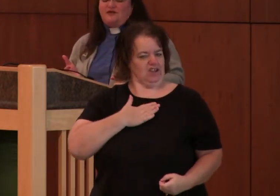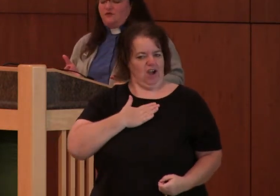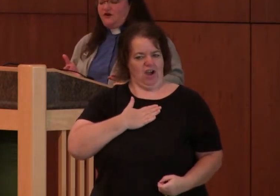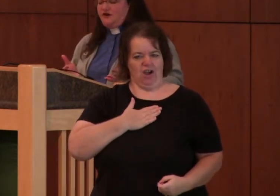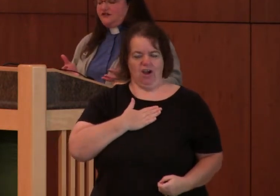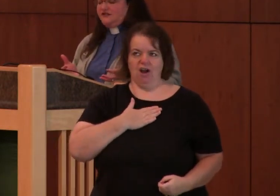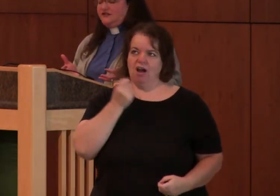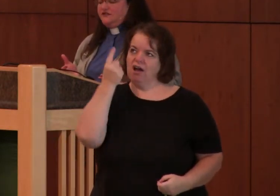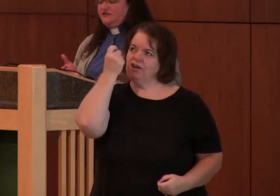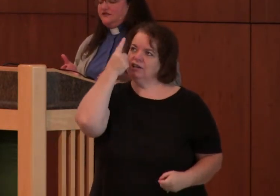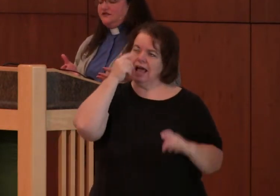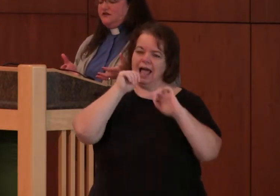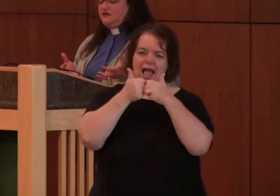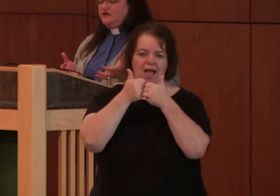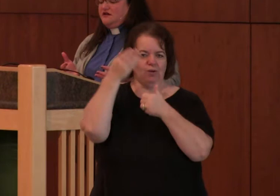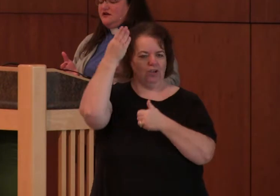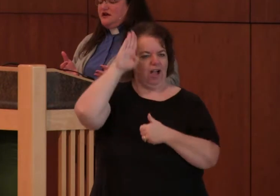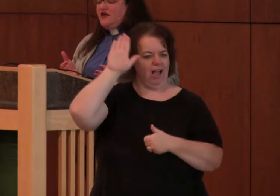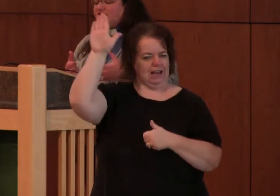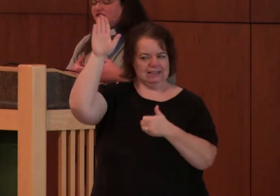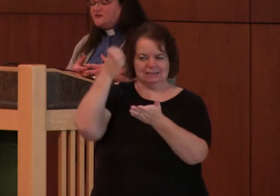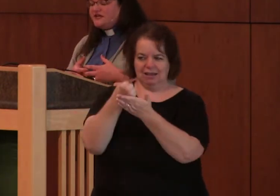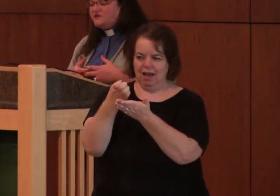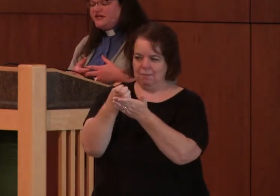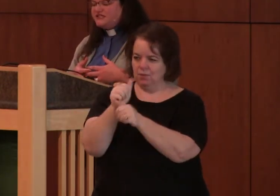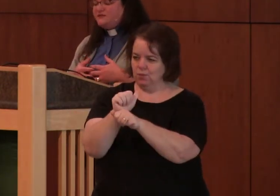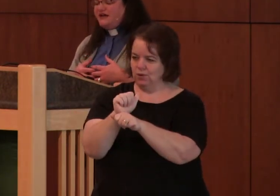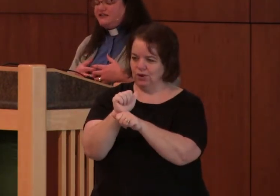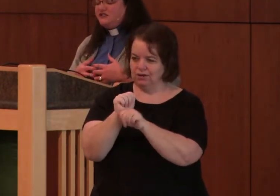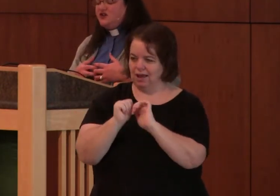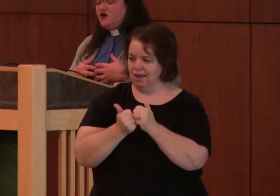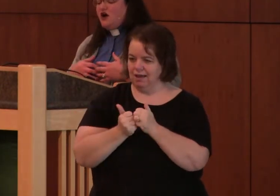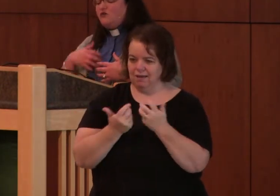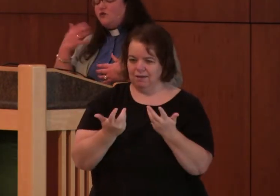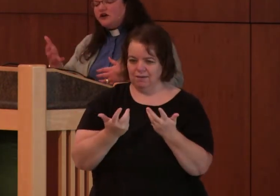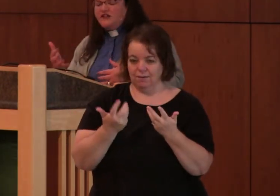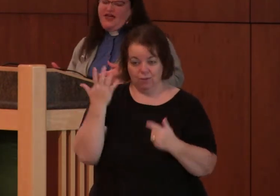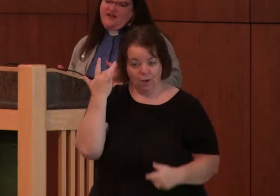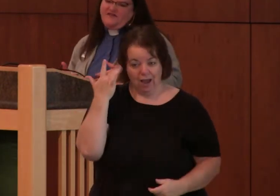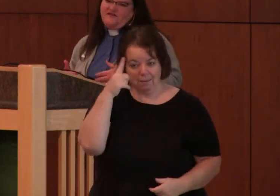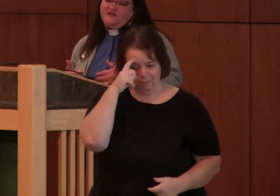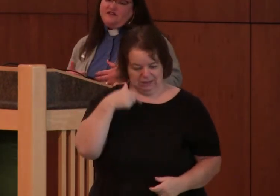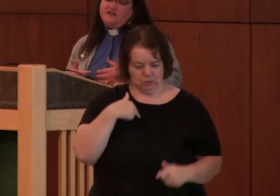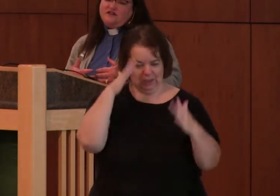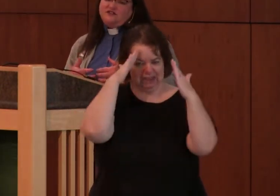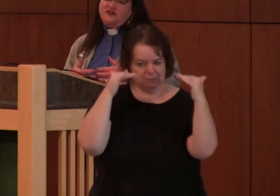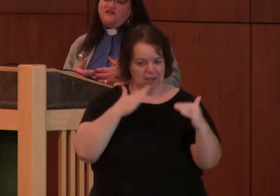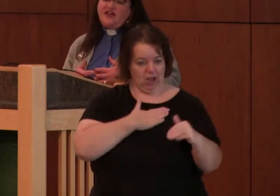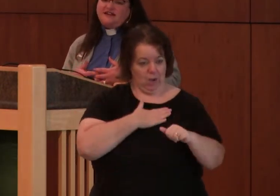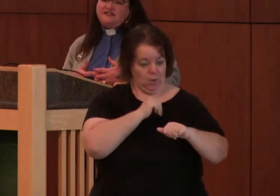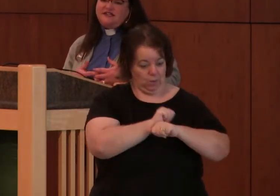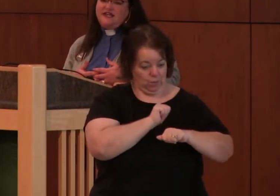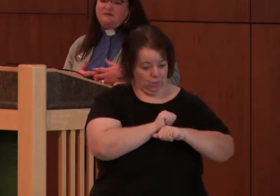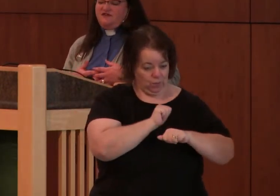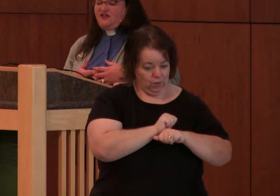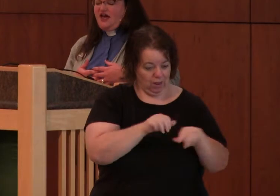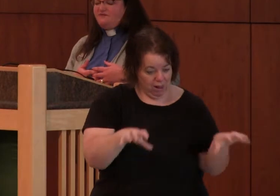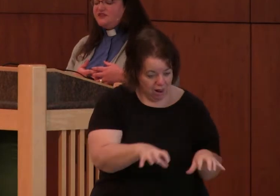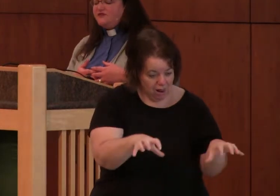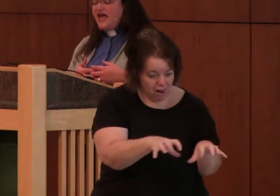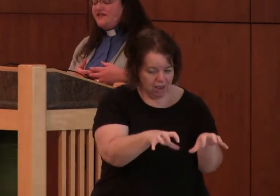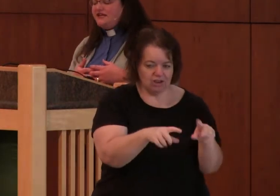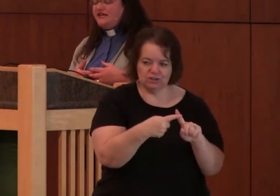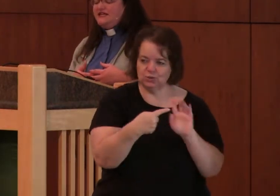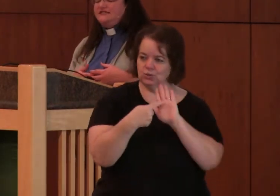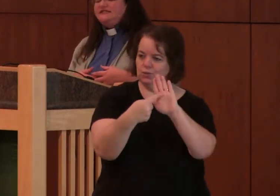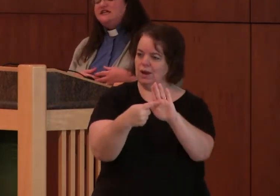of God works. And this is because we expect our work life to reflect the kingdom of God,